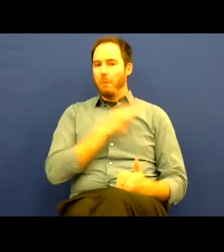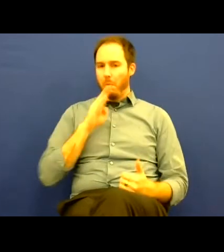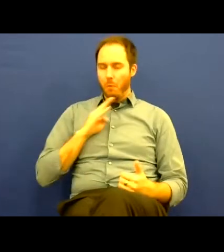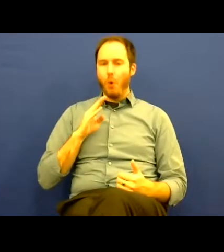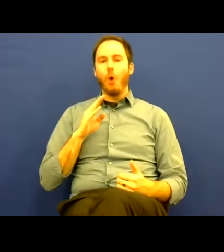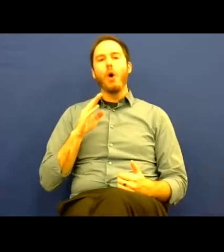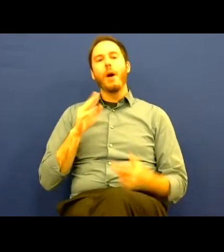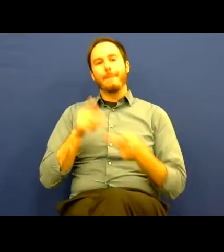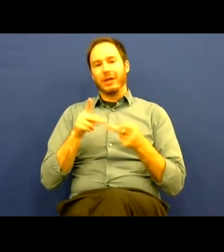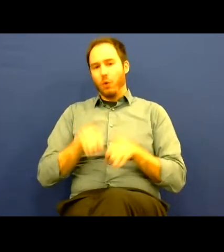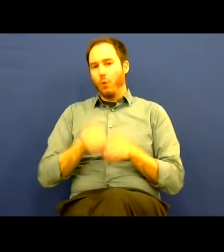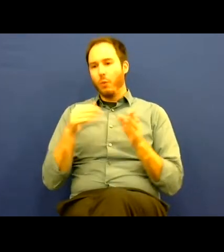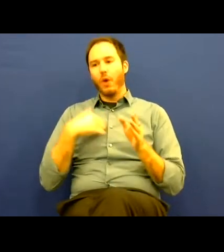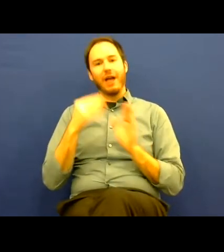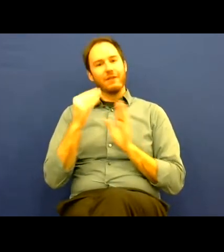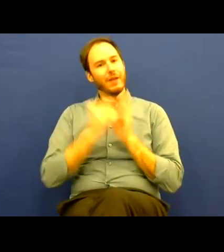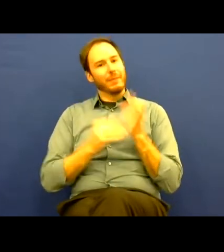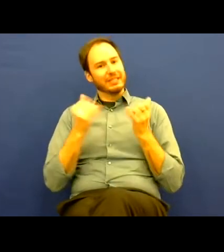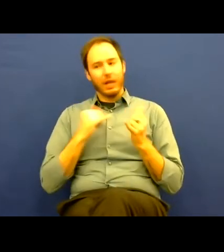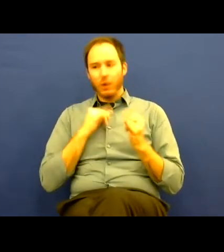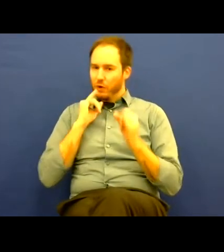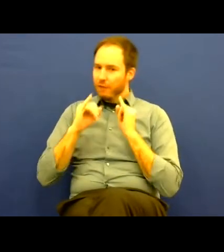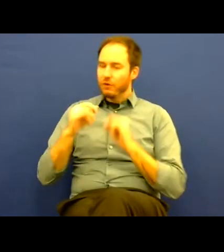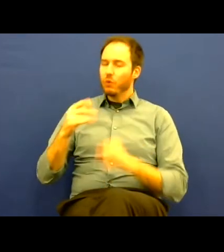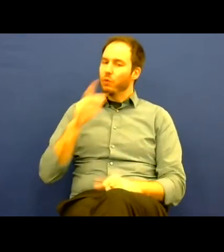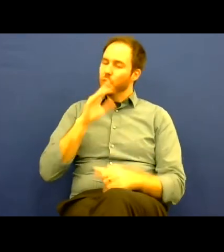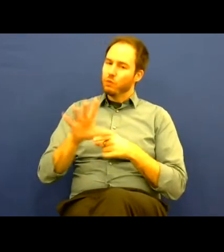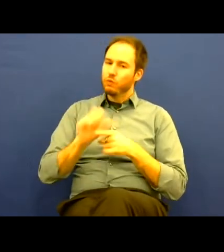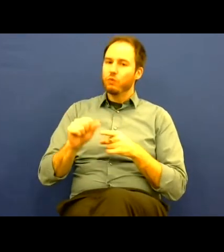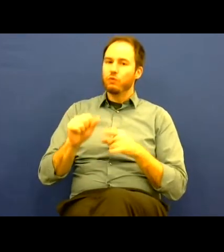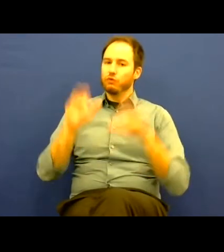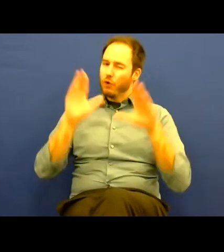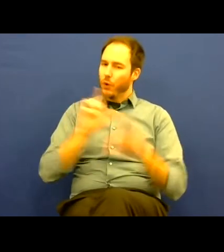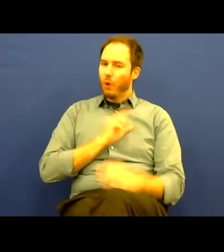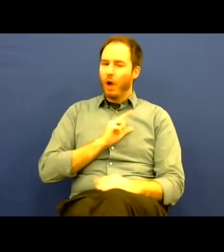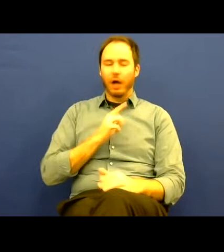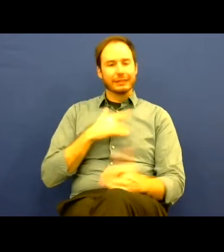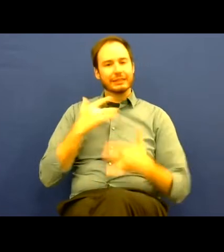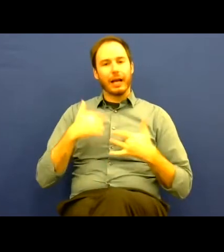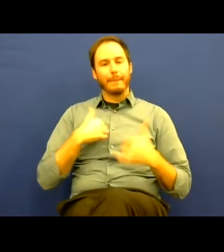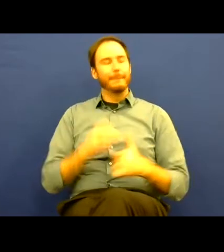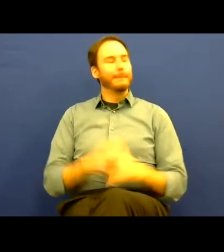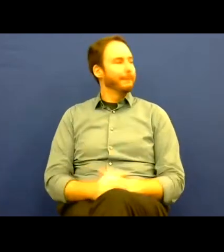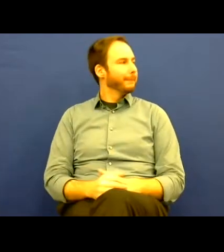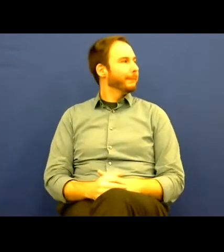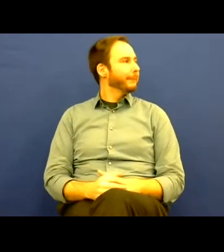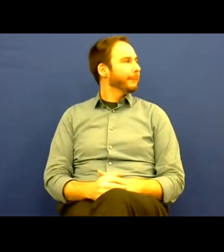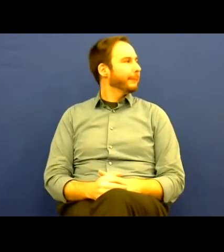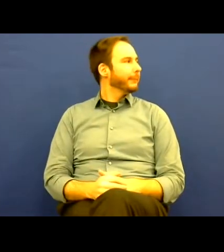applicants today. They were really high quality candidates, that's for sure.